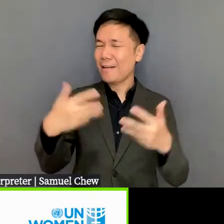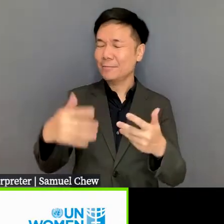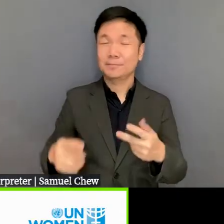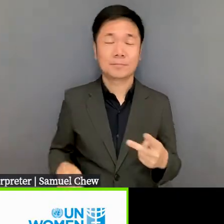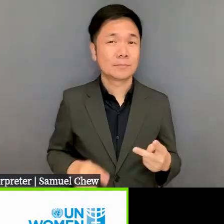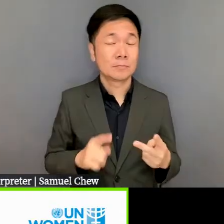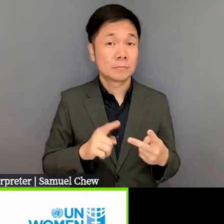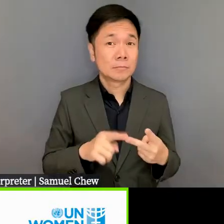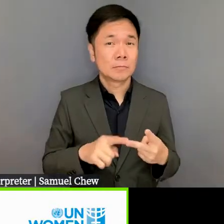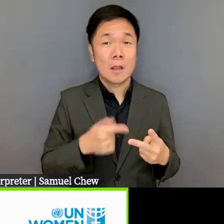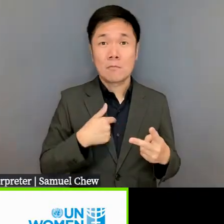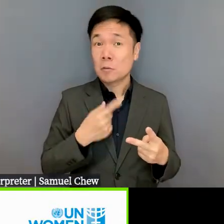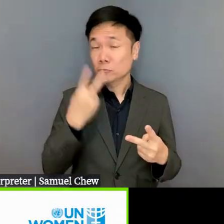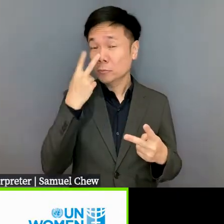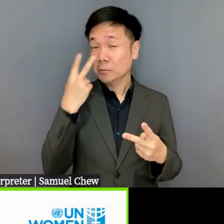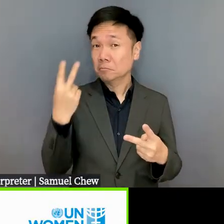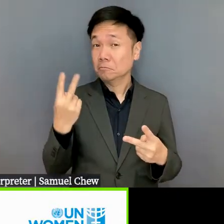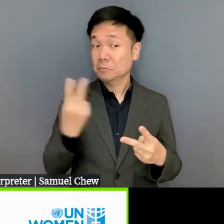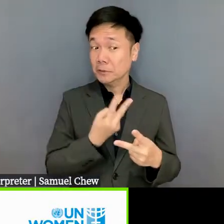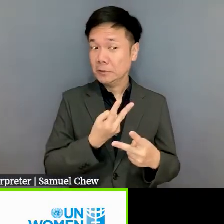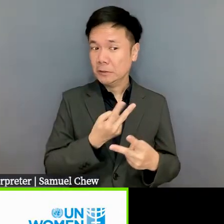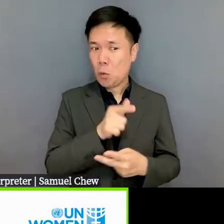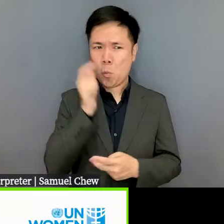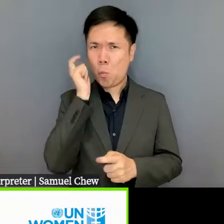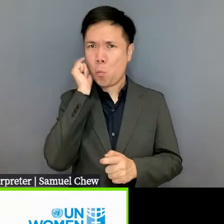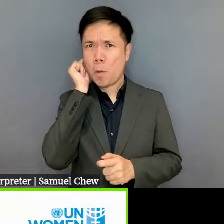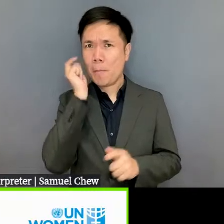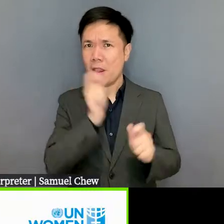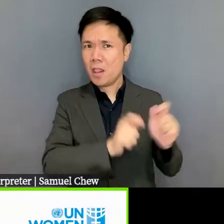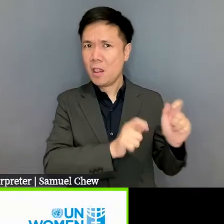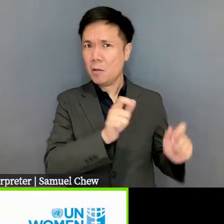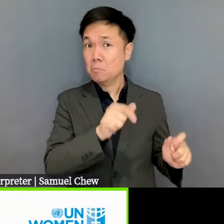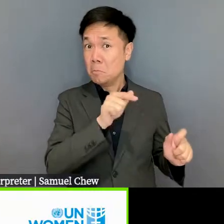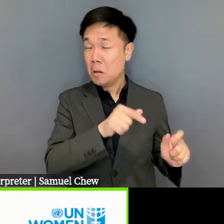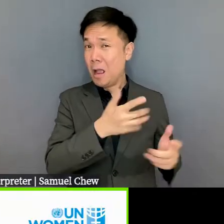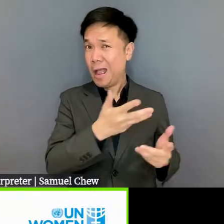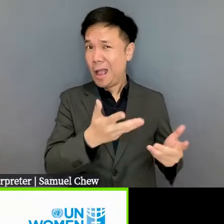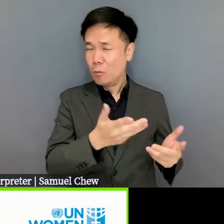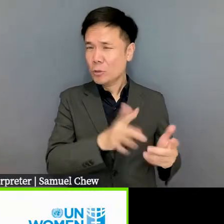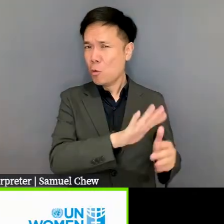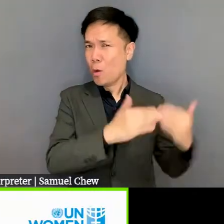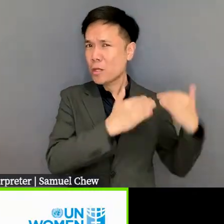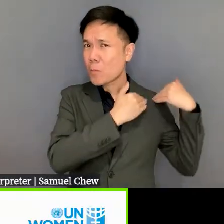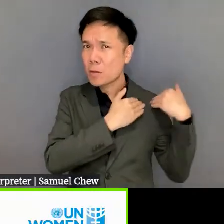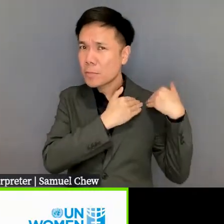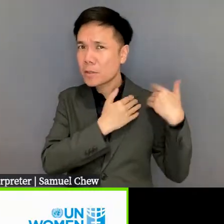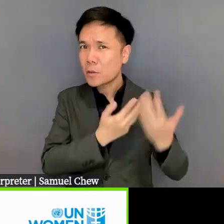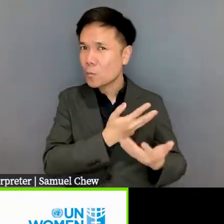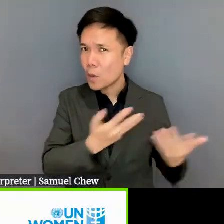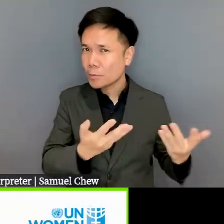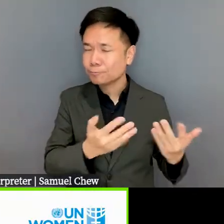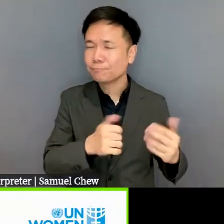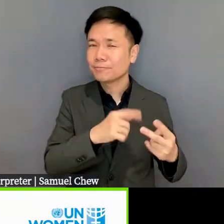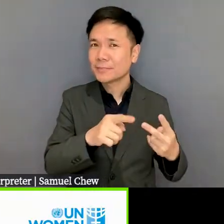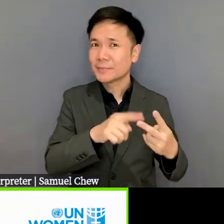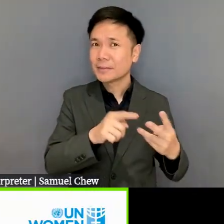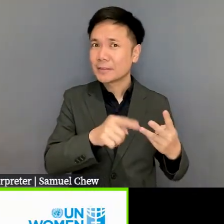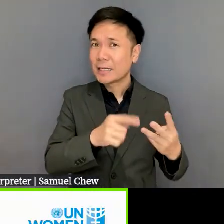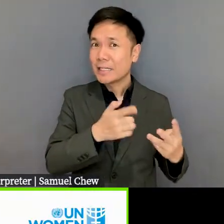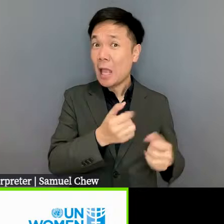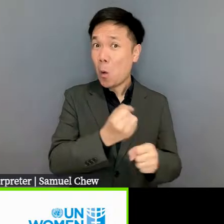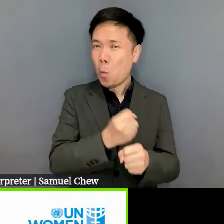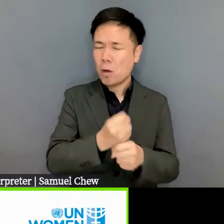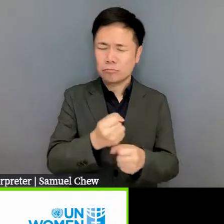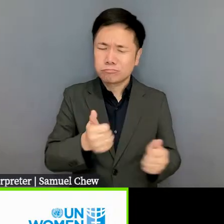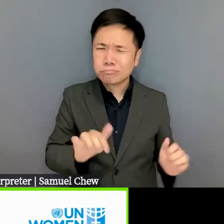women are within the ministry, within the sector, and then to celebrate that work. So thank you so much for